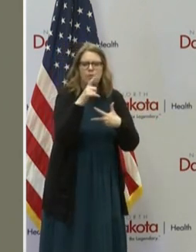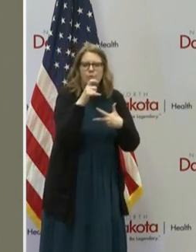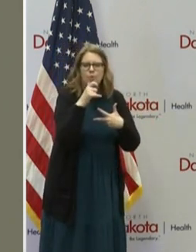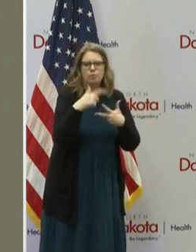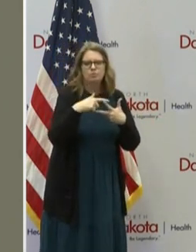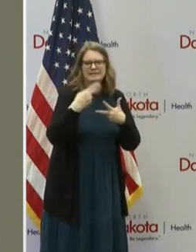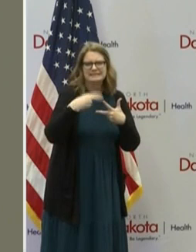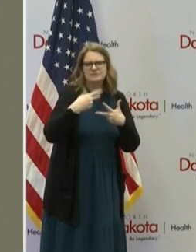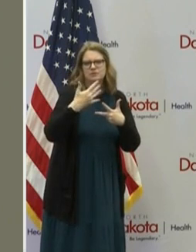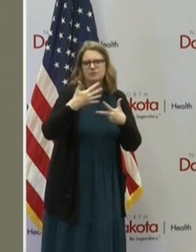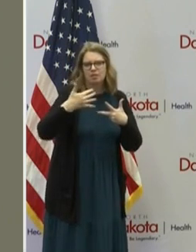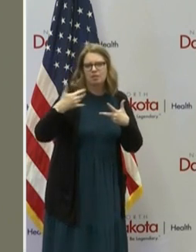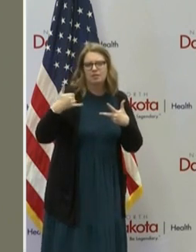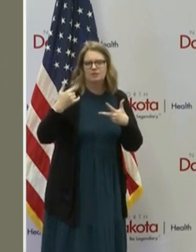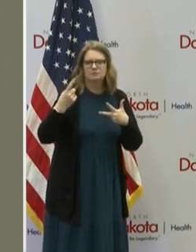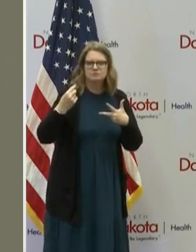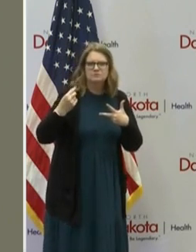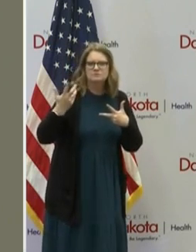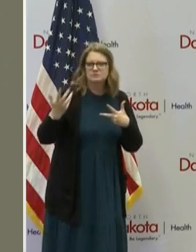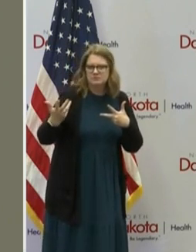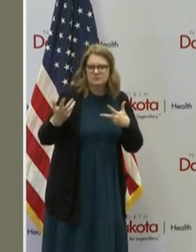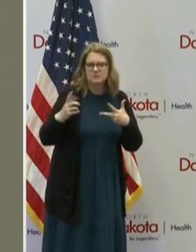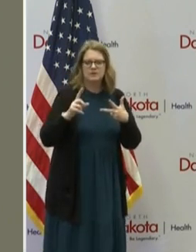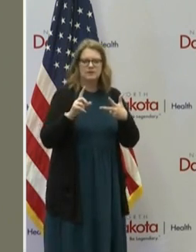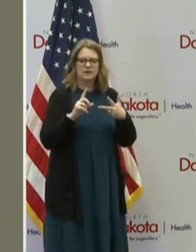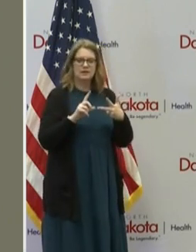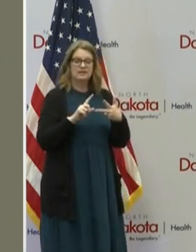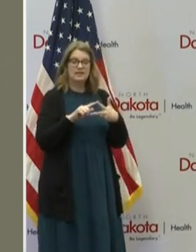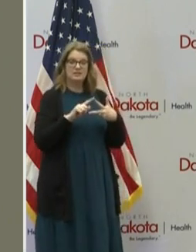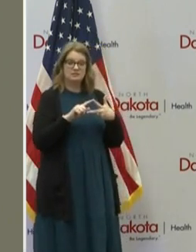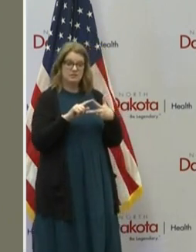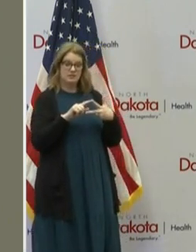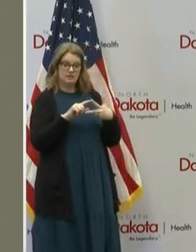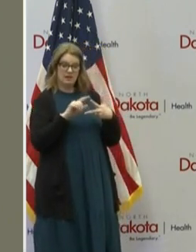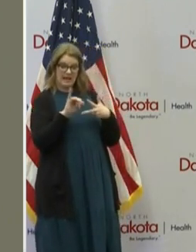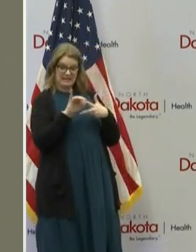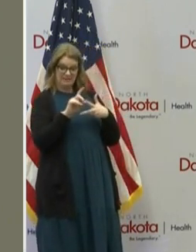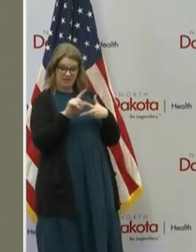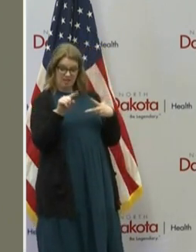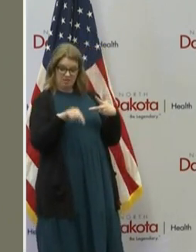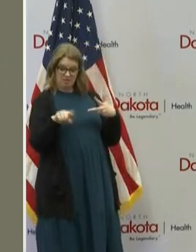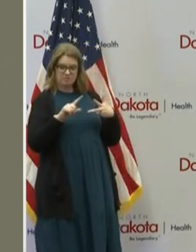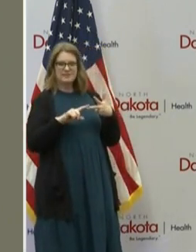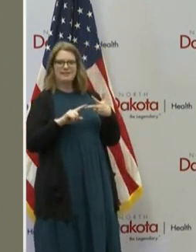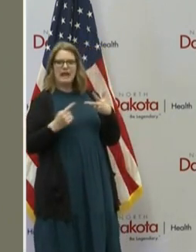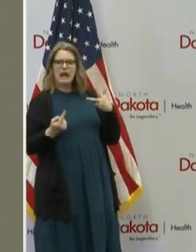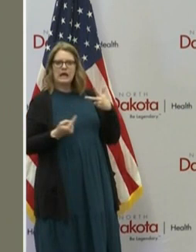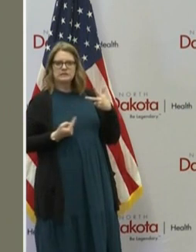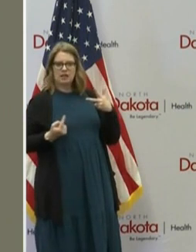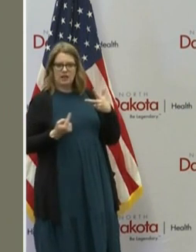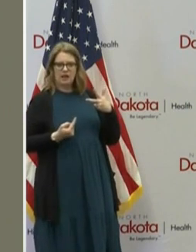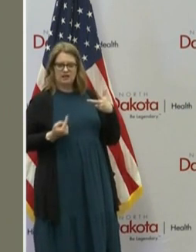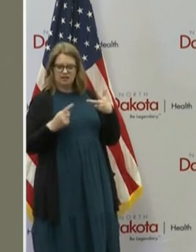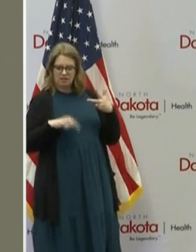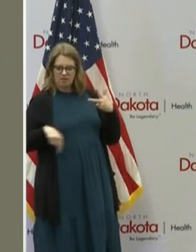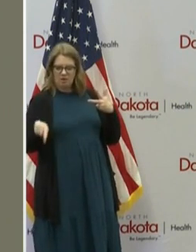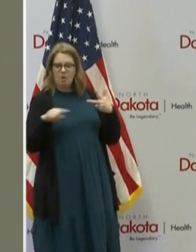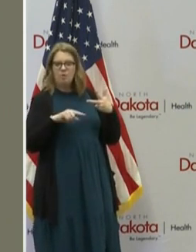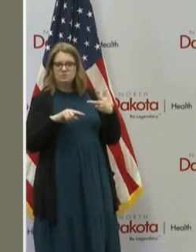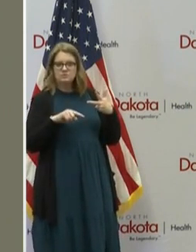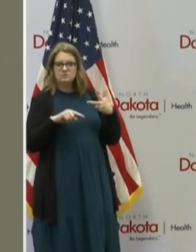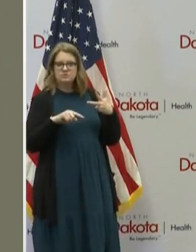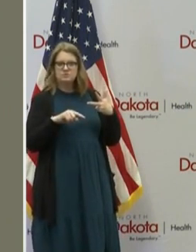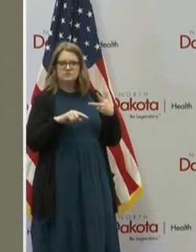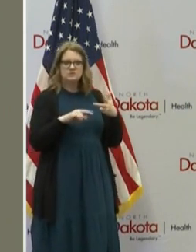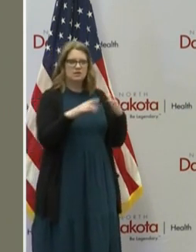been transferred to. And then if we can identify those individuals and isolate those, this is what allows us to really